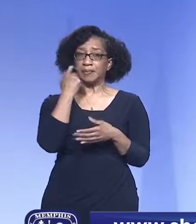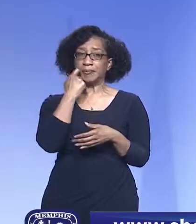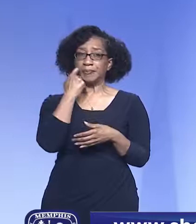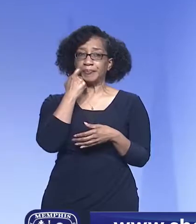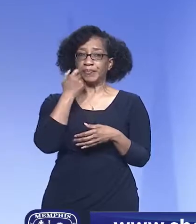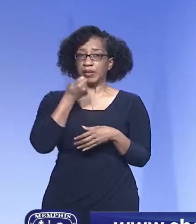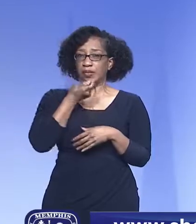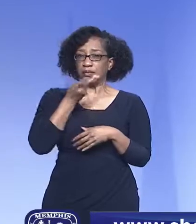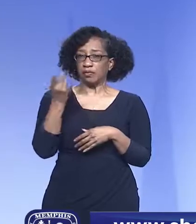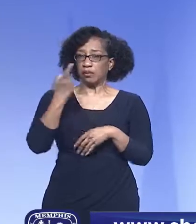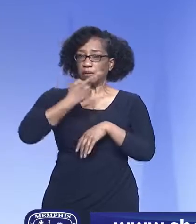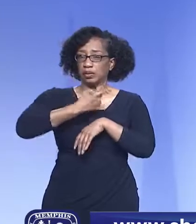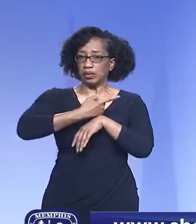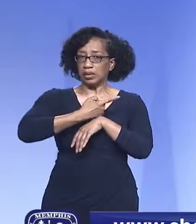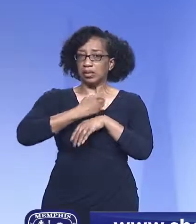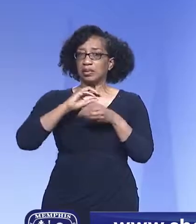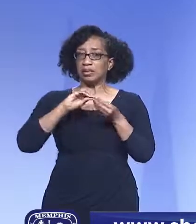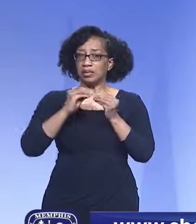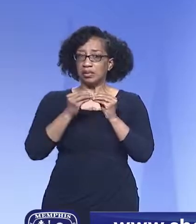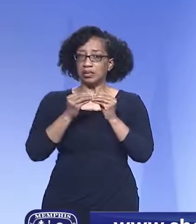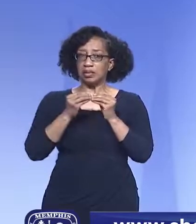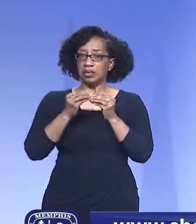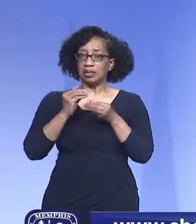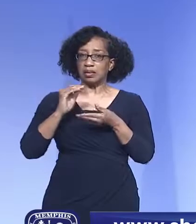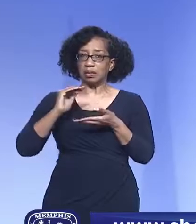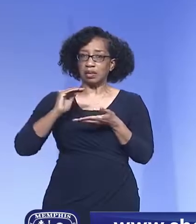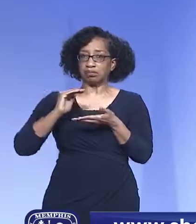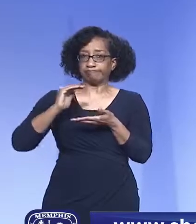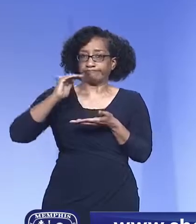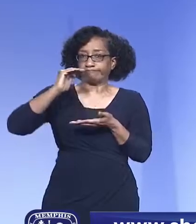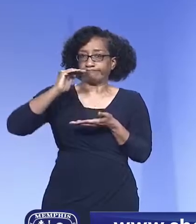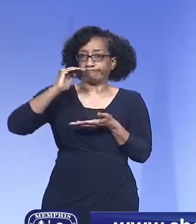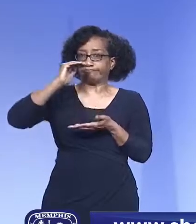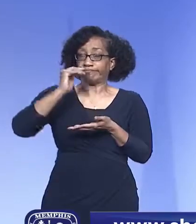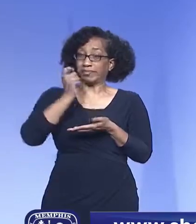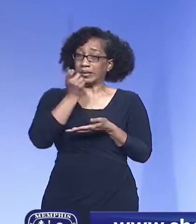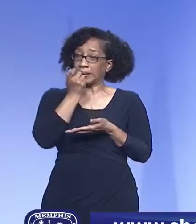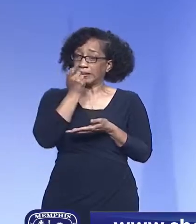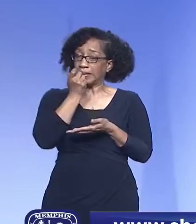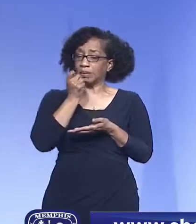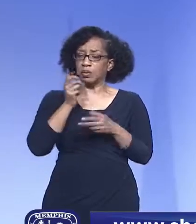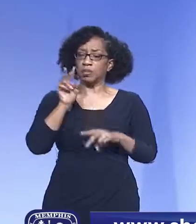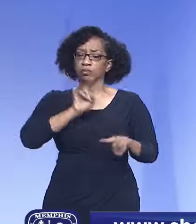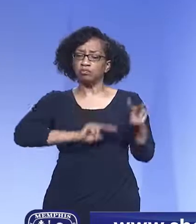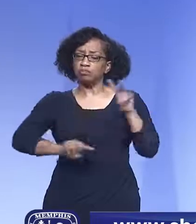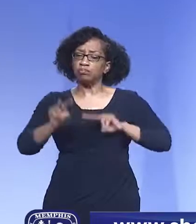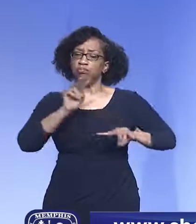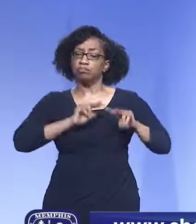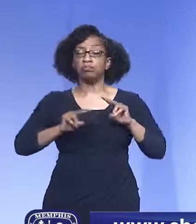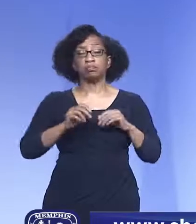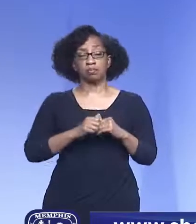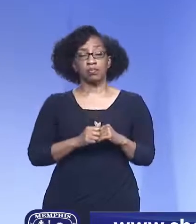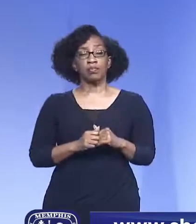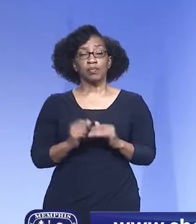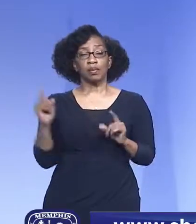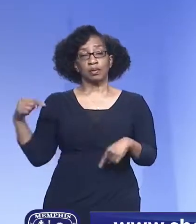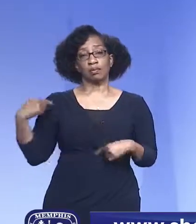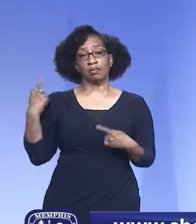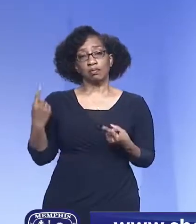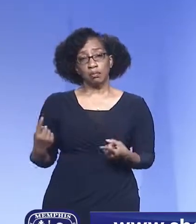few days, there's been some leveling off, a slight increase. We're monitoring that, but we've made